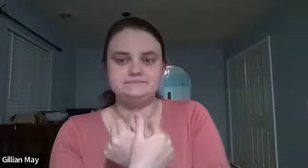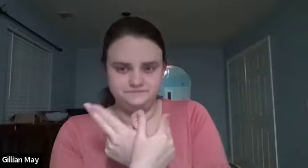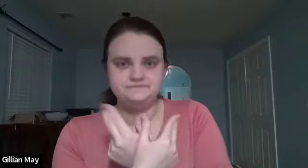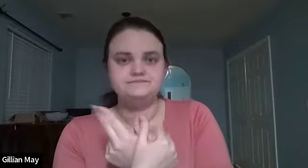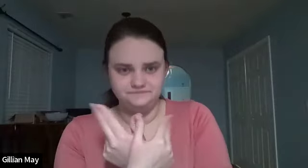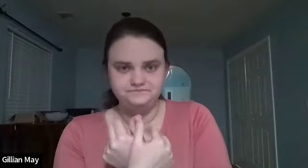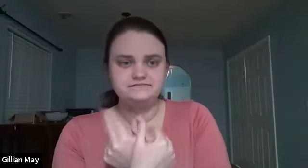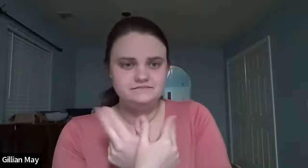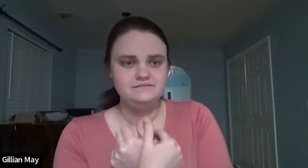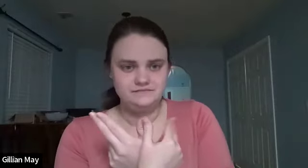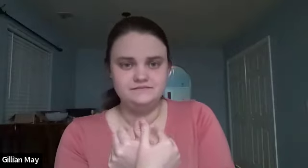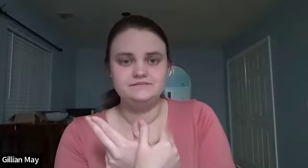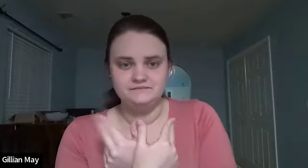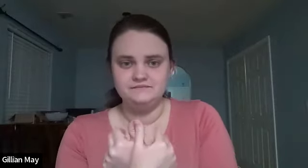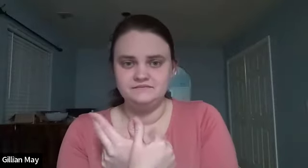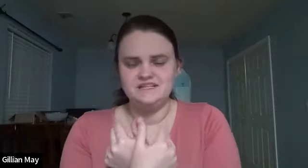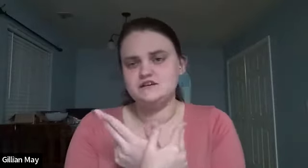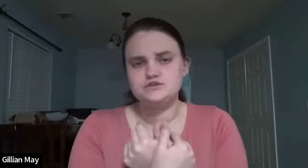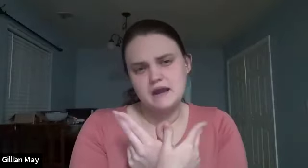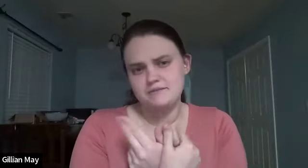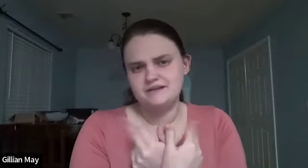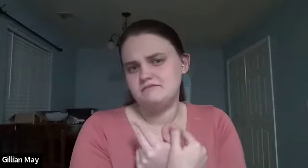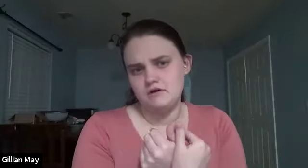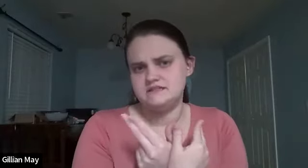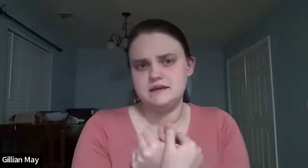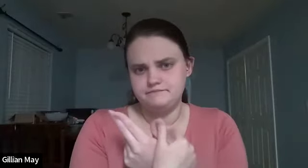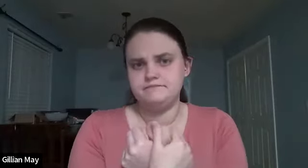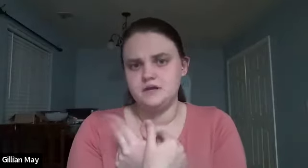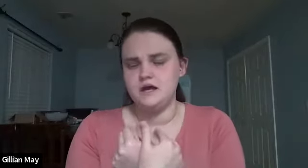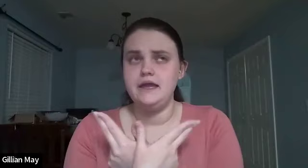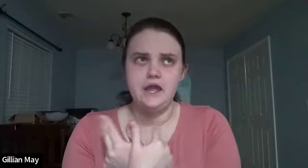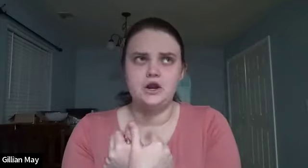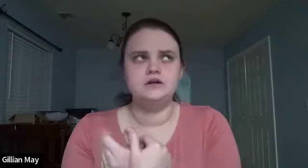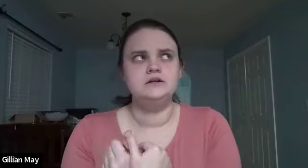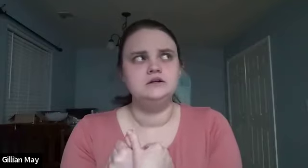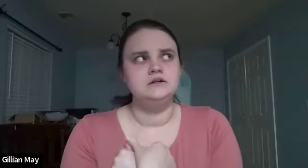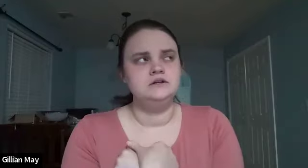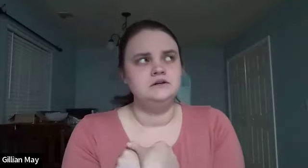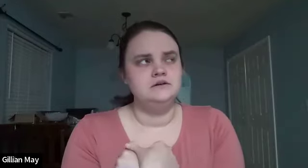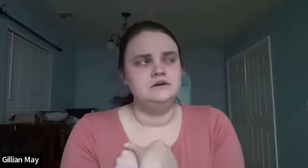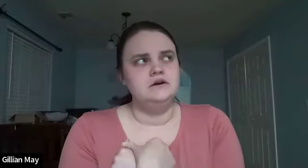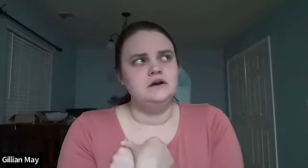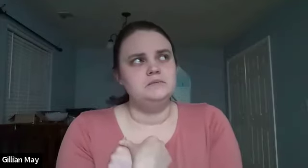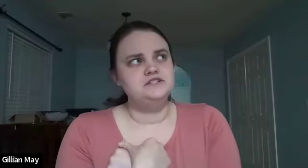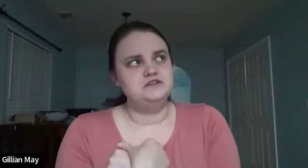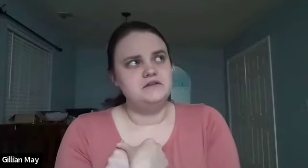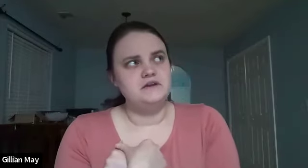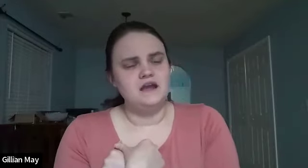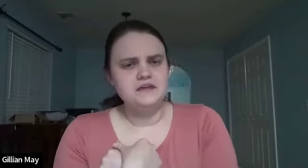Bunny. That's also rabbit, all the same. Hair. I'm actually trying to think. I think I